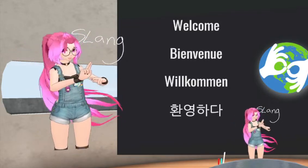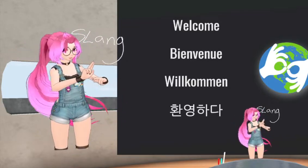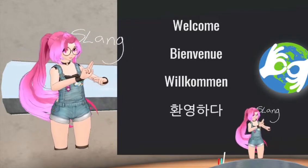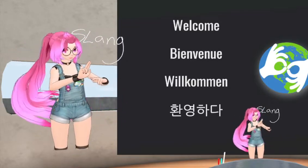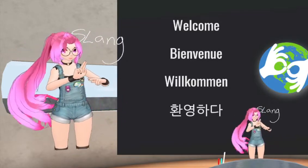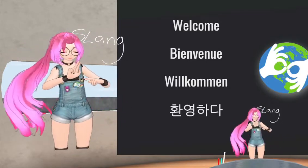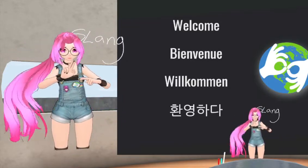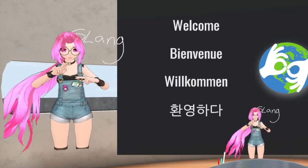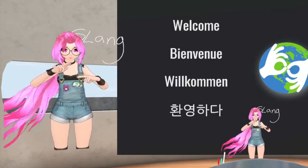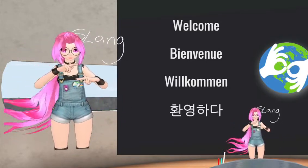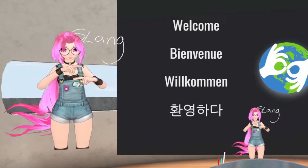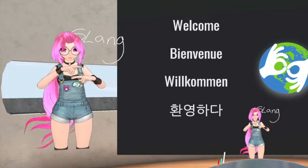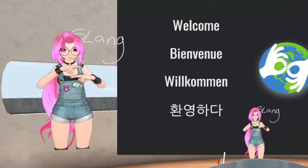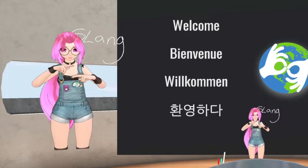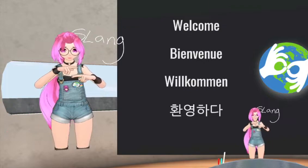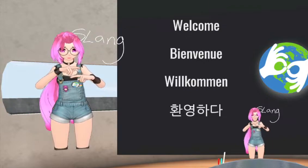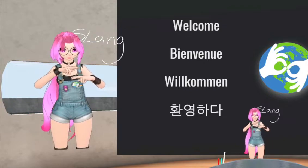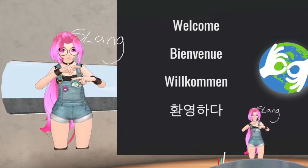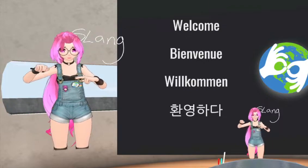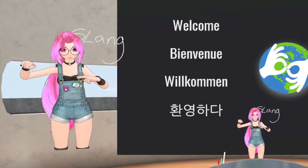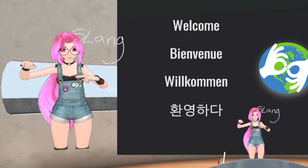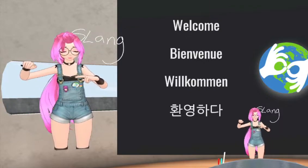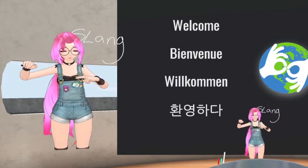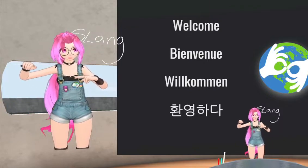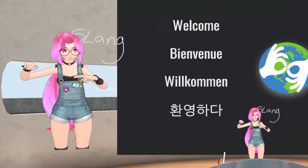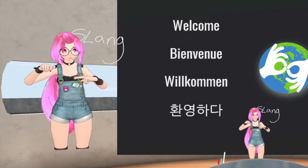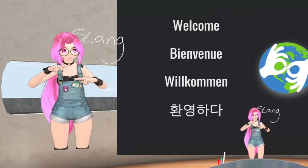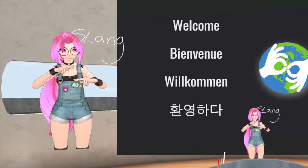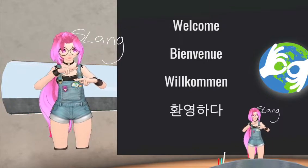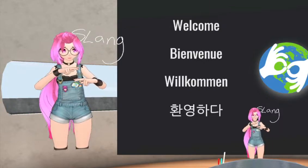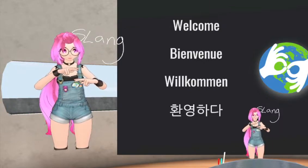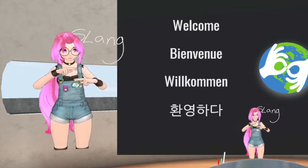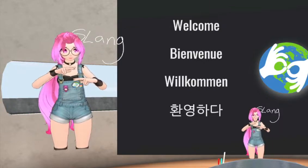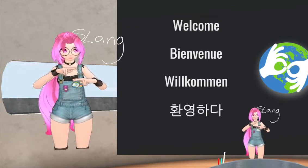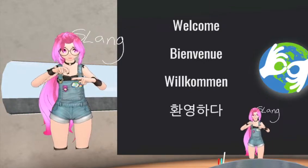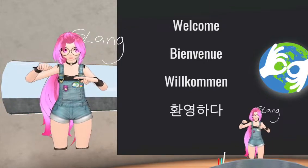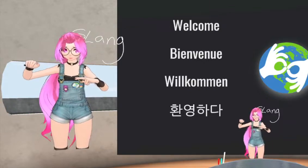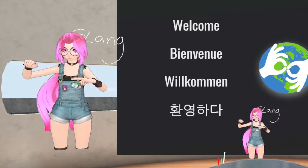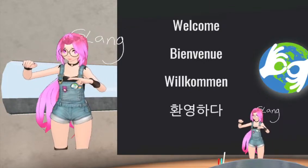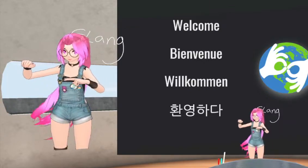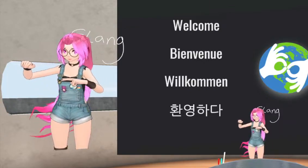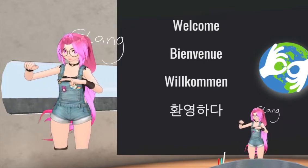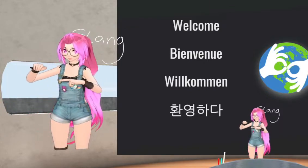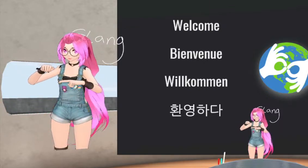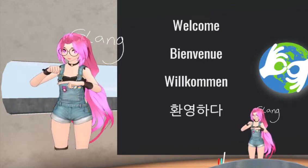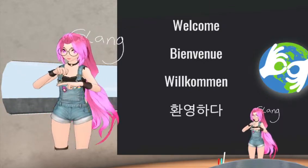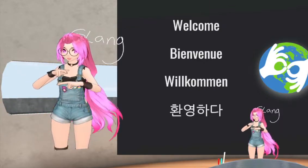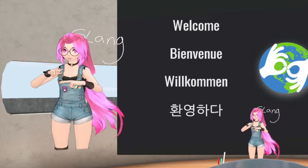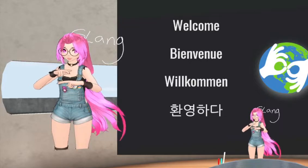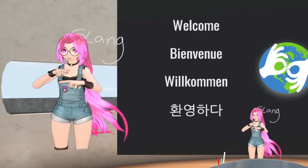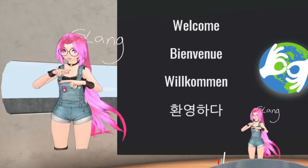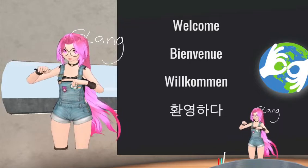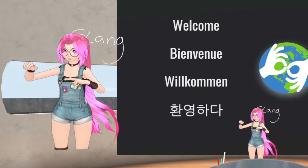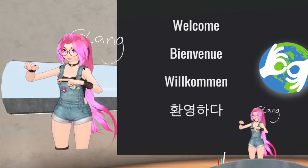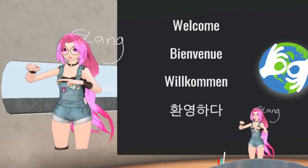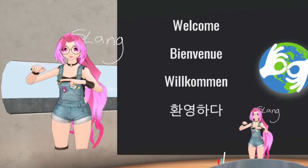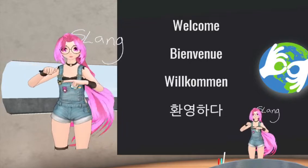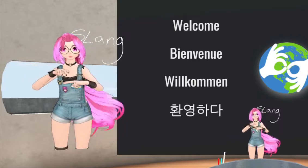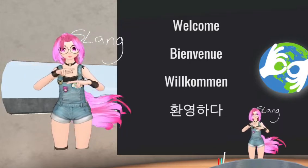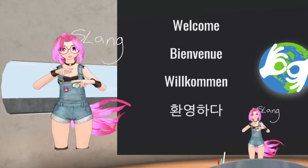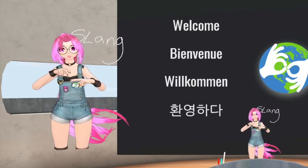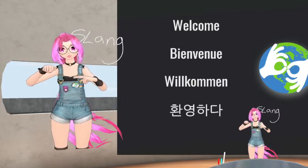just great. We love touching. So when COVID came out, it was kind of this big slap in the face because not only